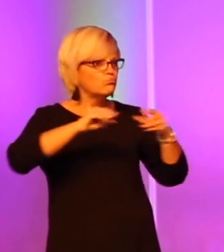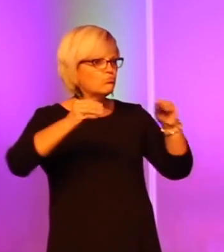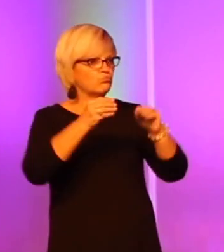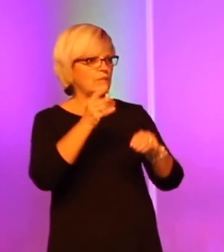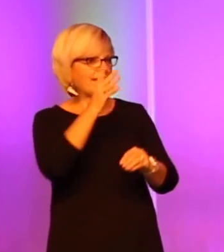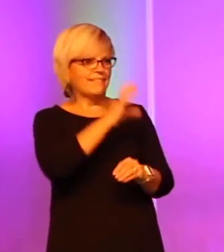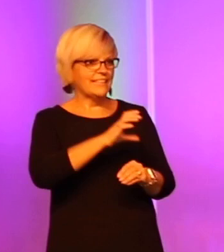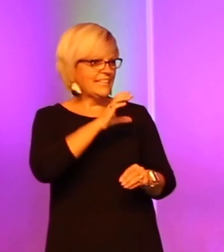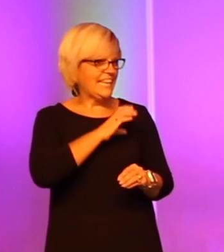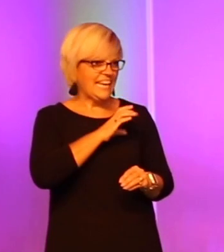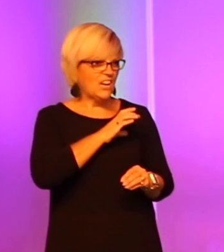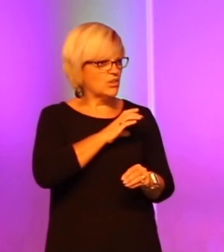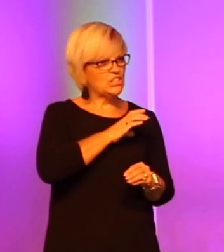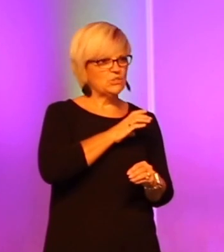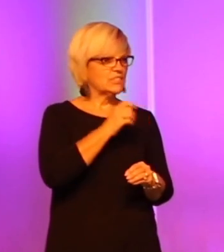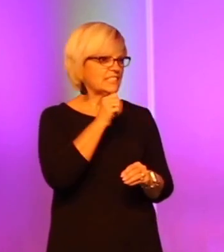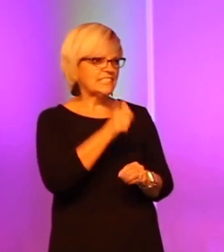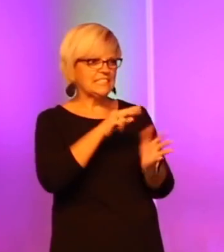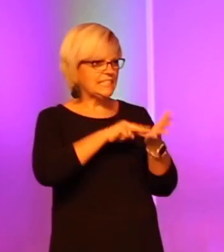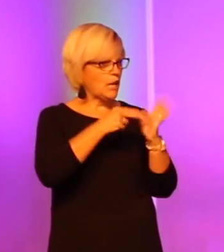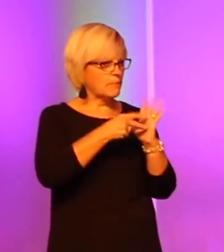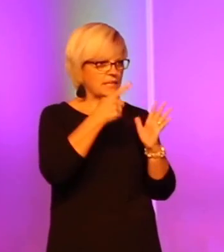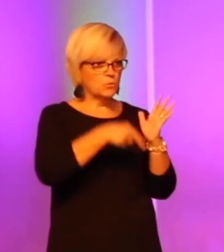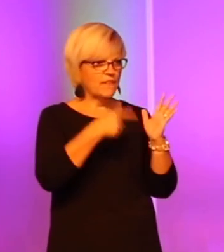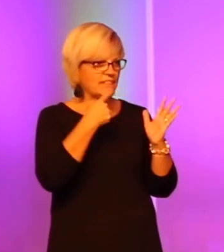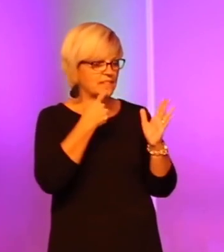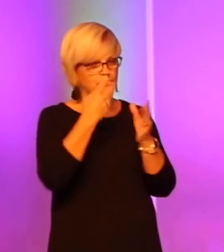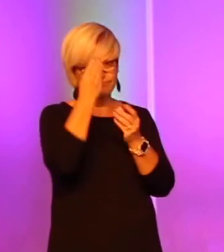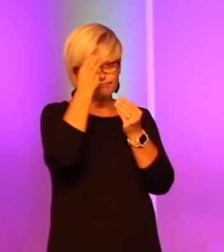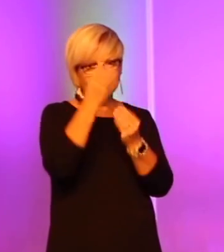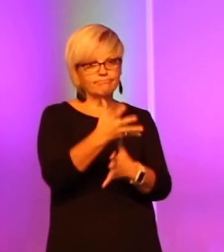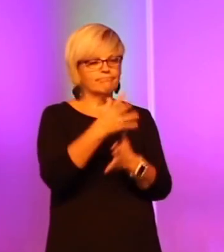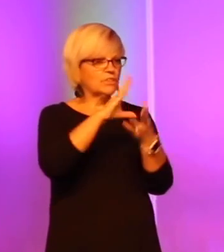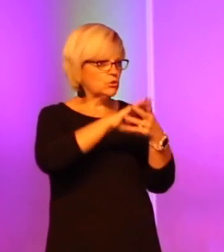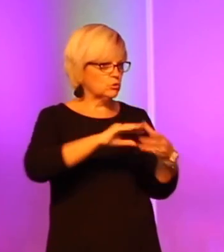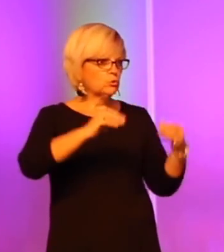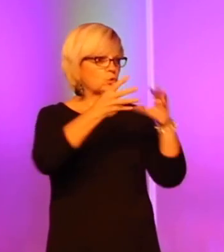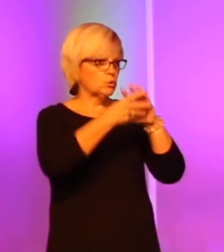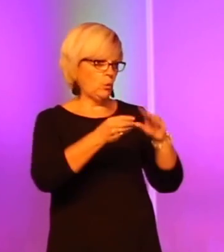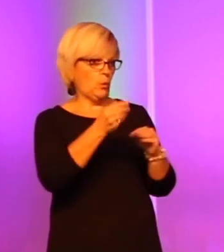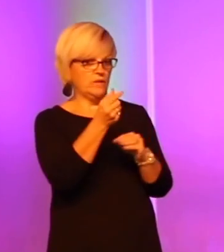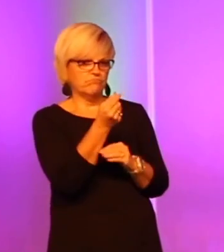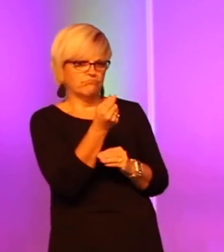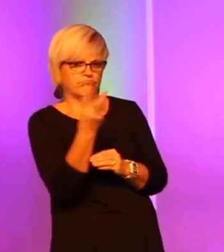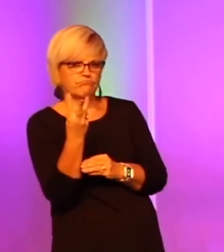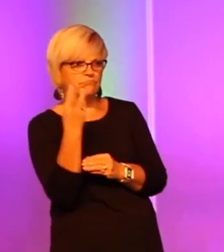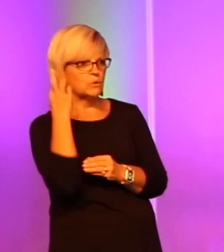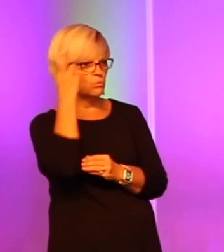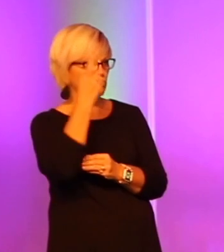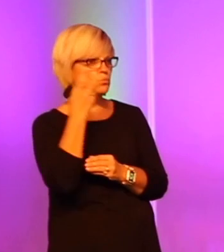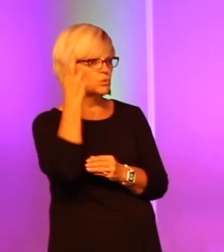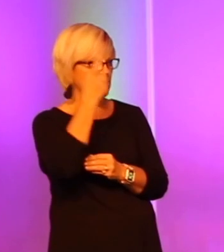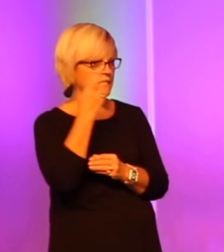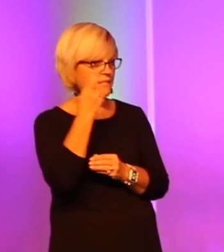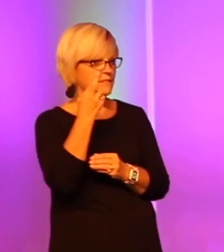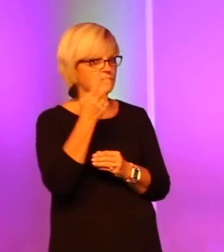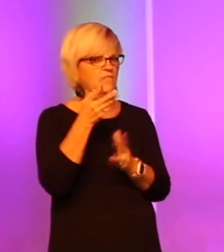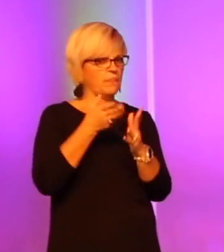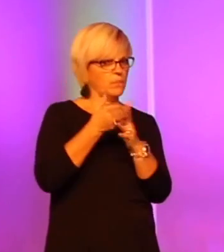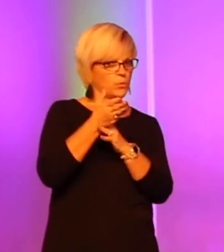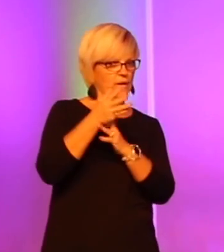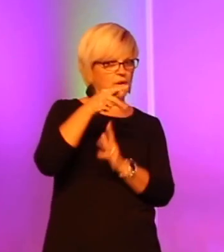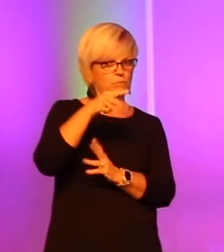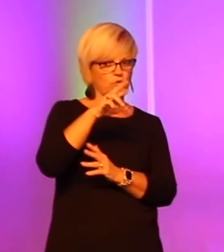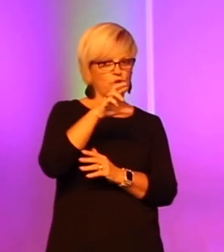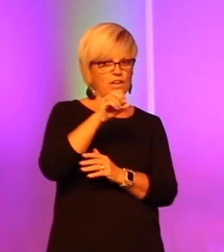don't really mean what they say they mean, but it's telling a story. And so there's a couple of reasons for this. Throughout Proverbs,